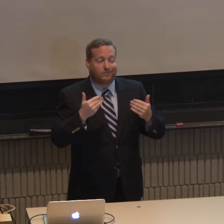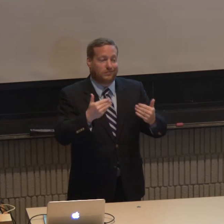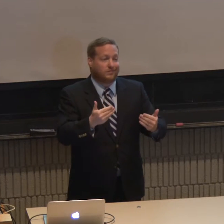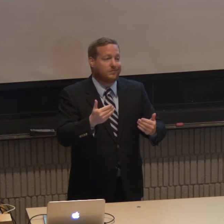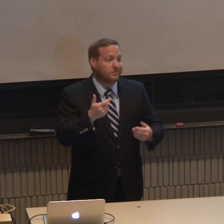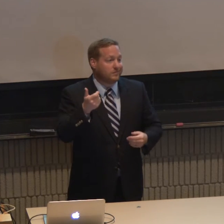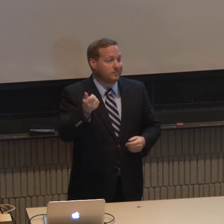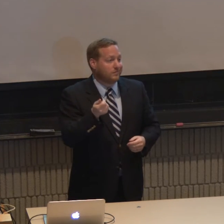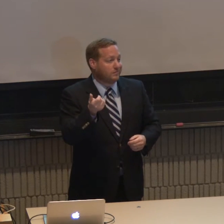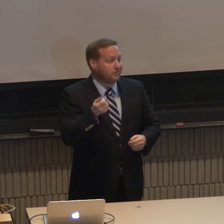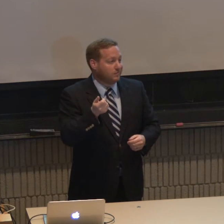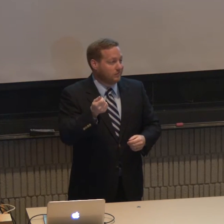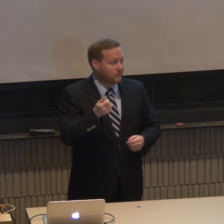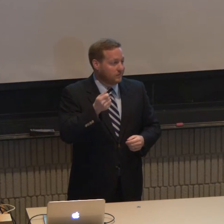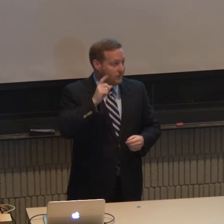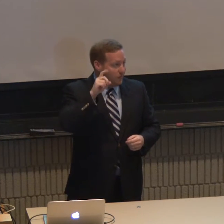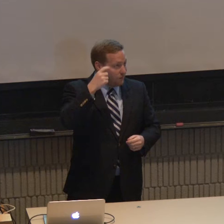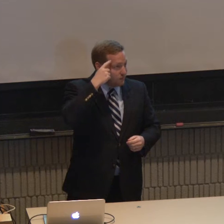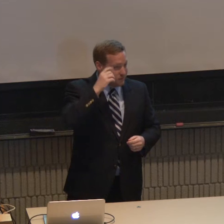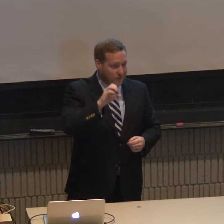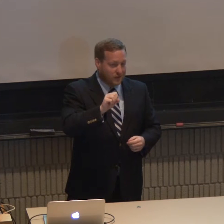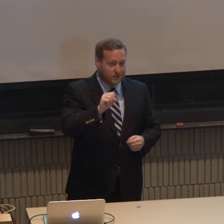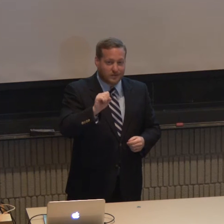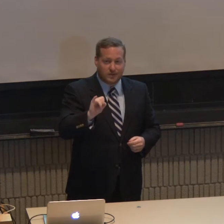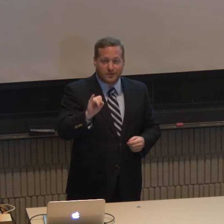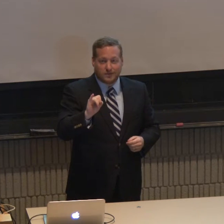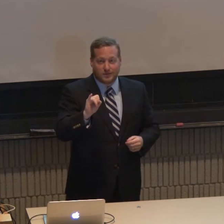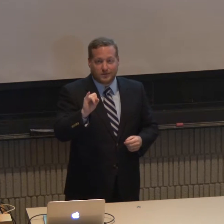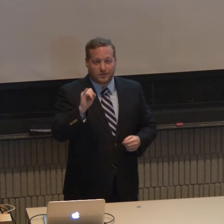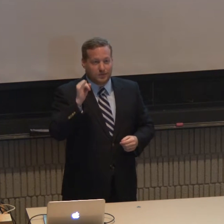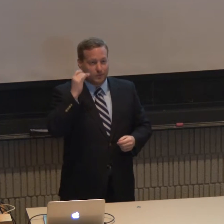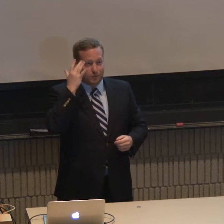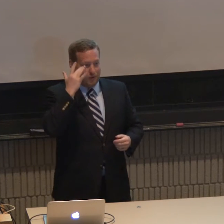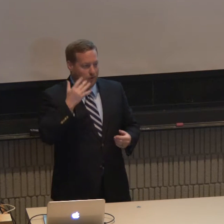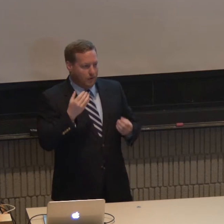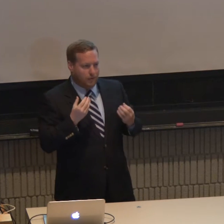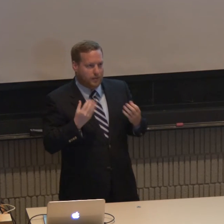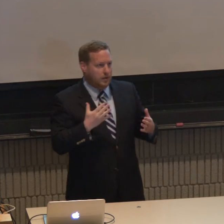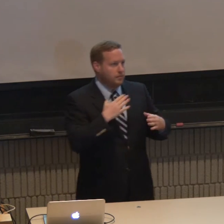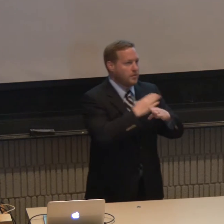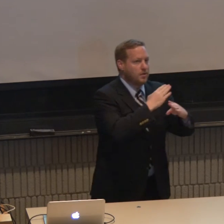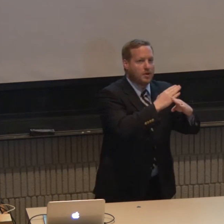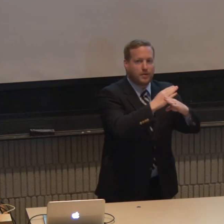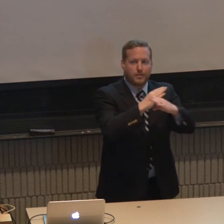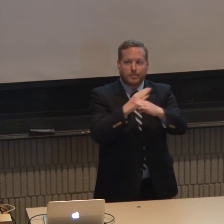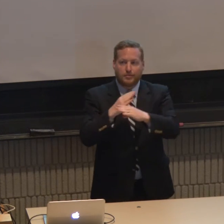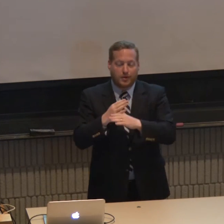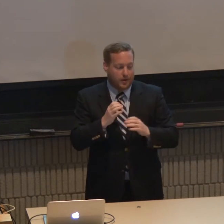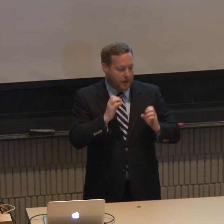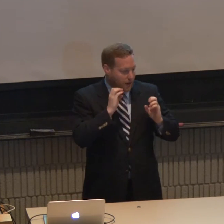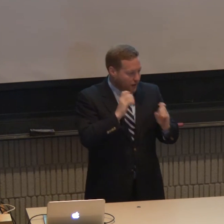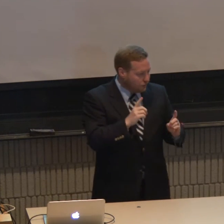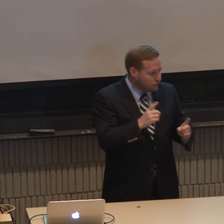Often there's no role models or vision for how deaf people can become successful in the